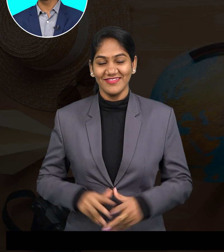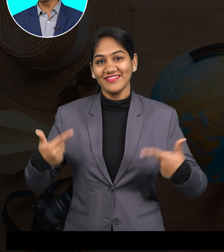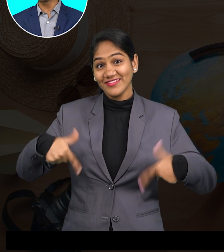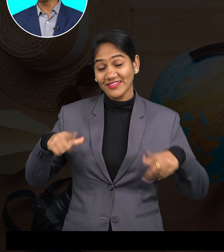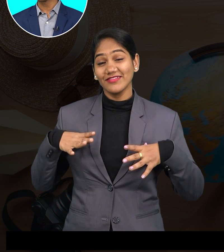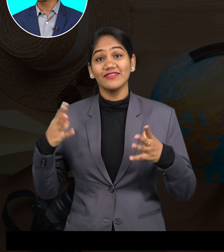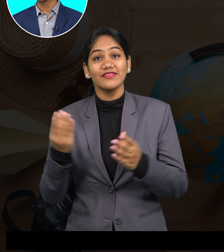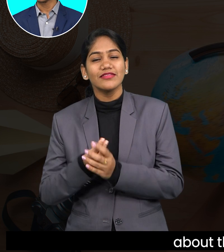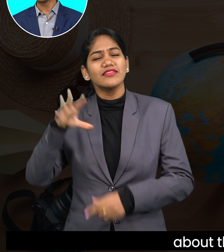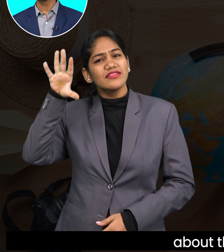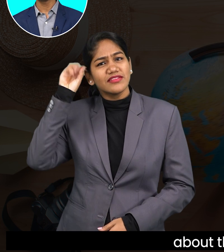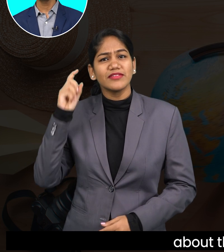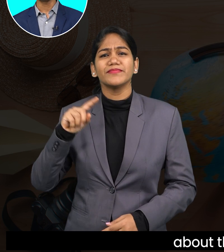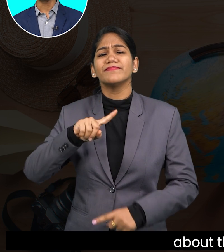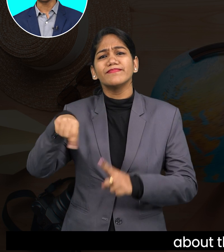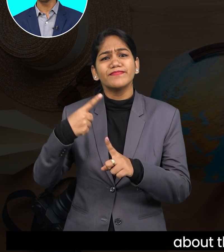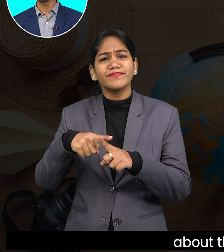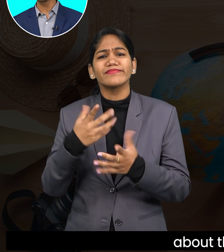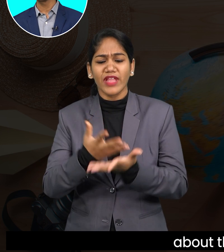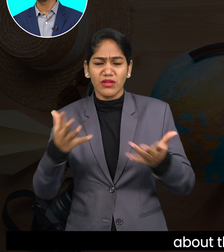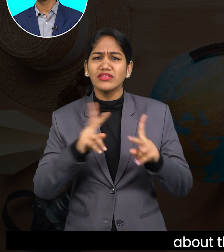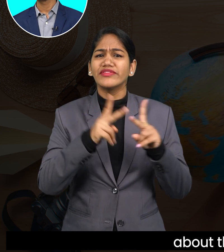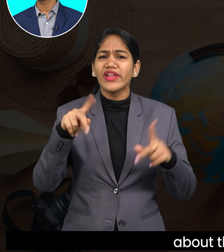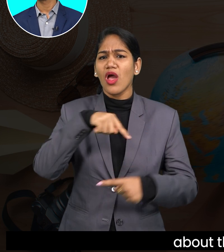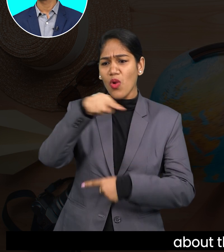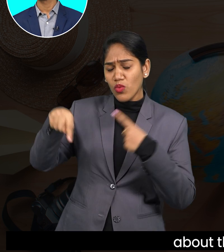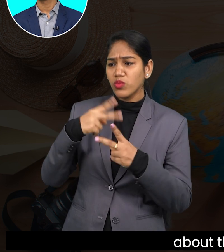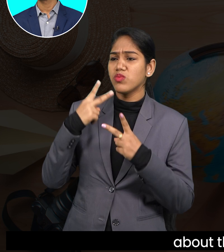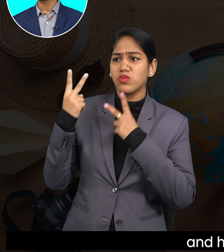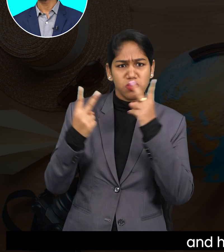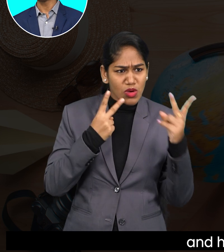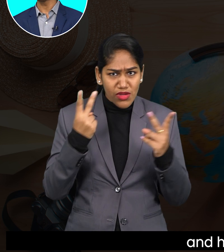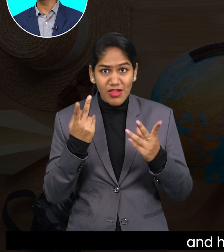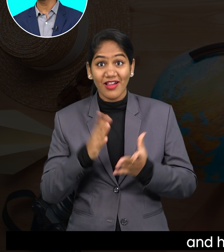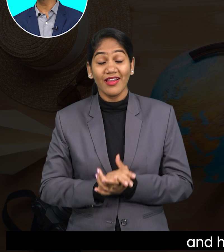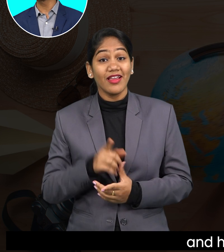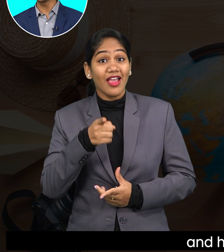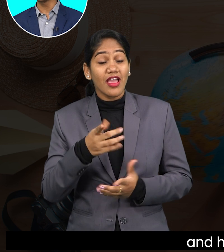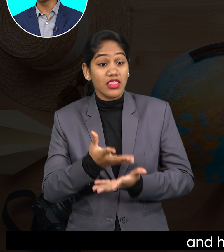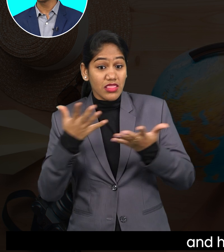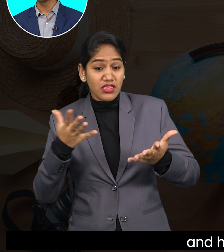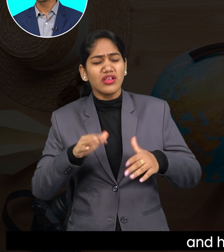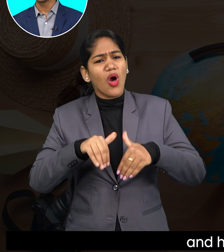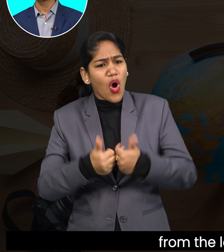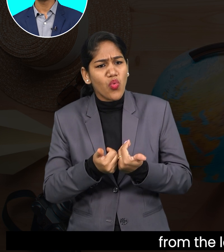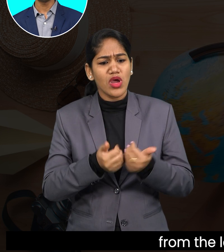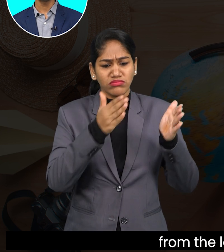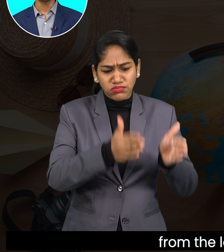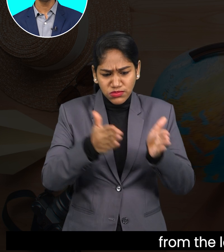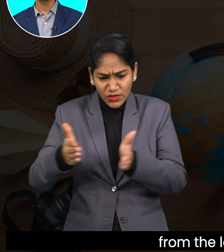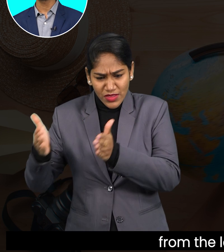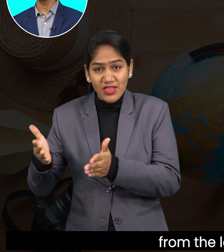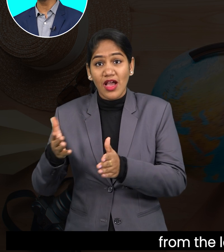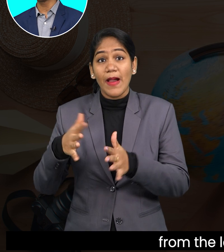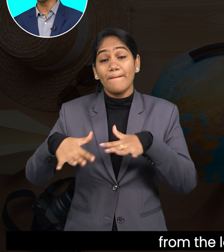Let us learn about the objects around us and how they are sorted from the